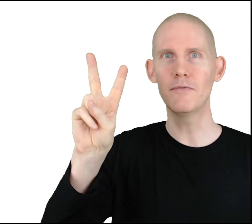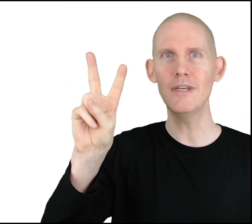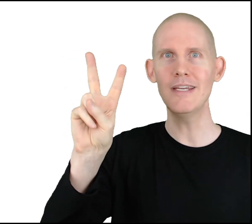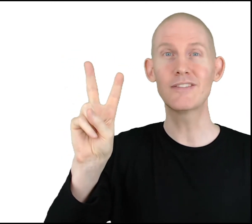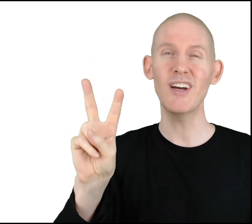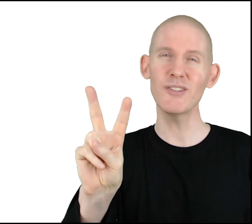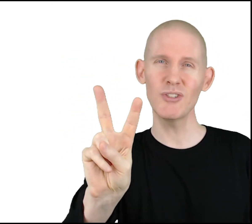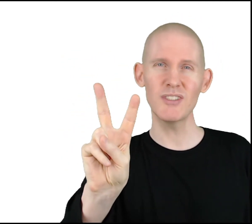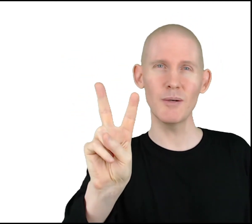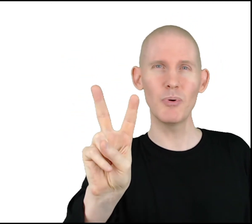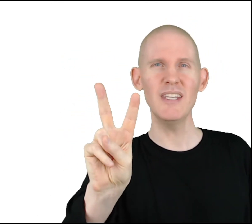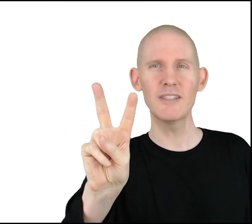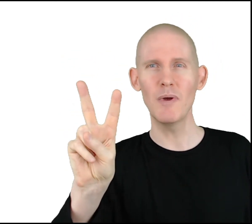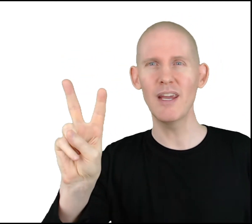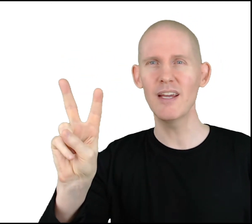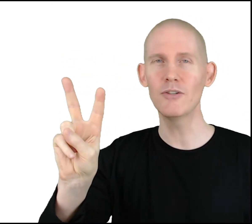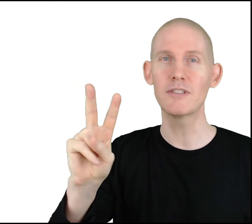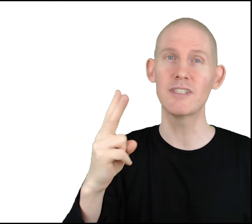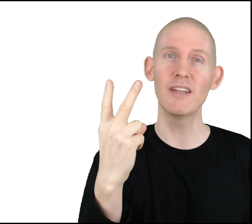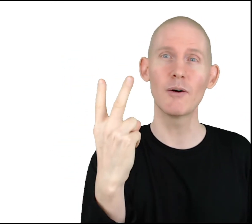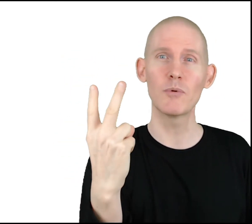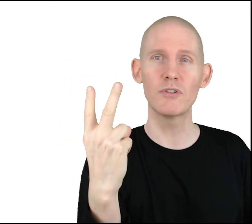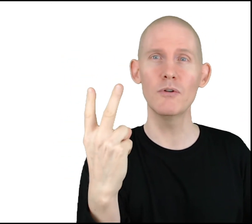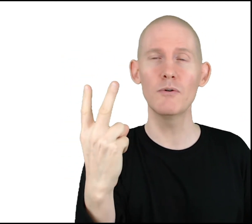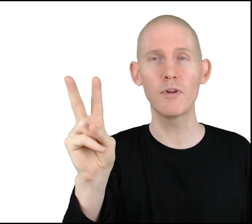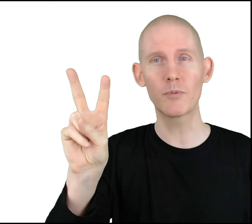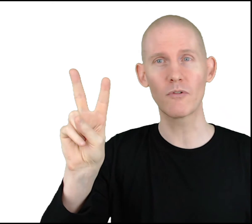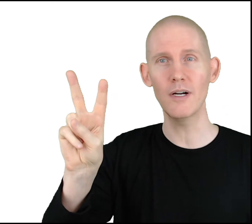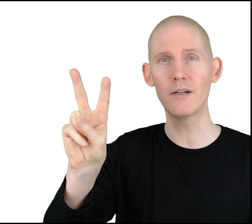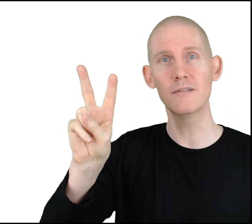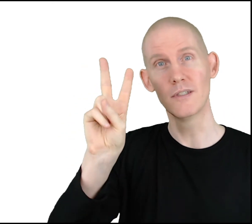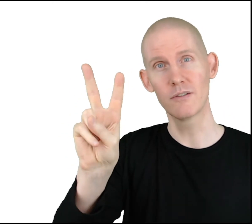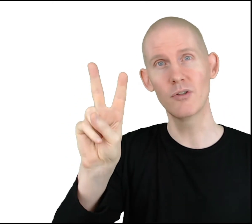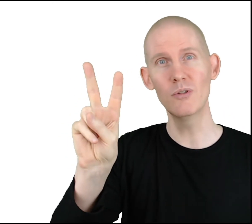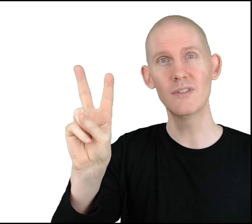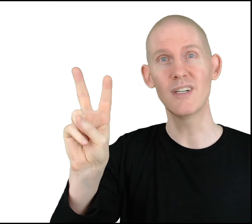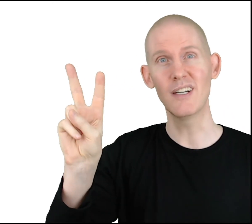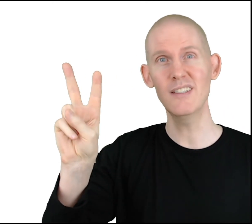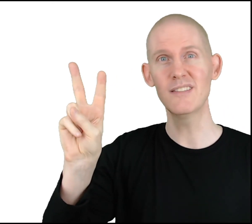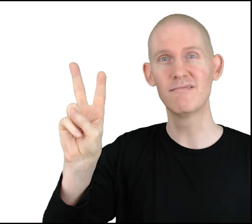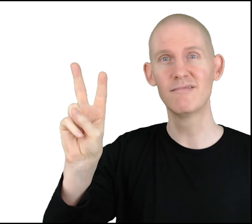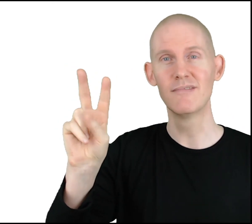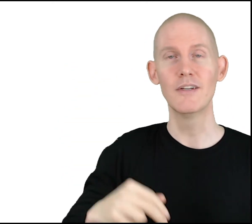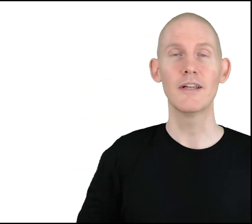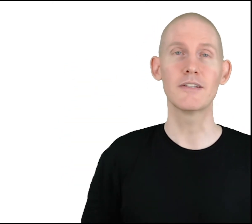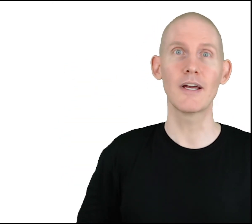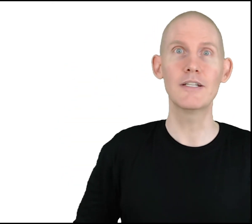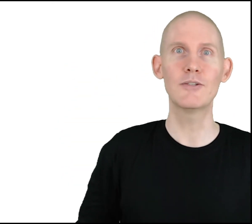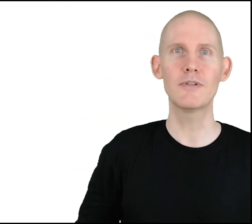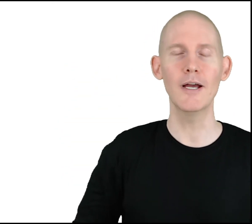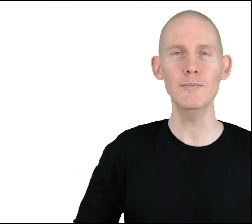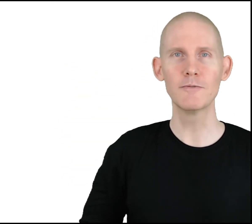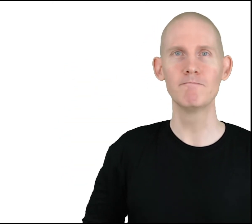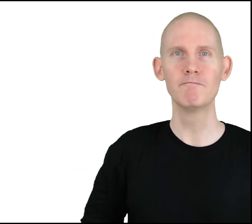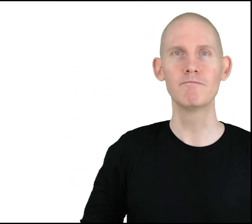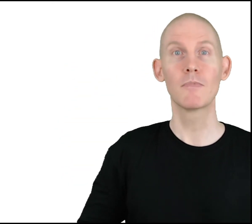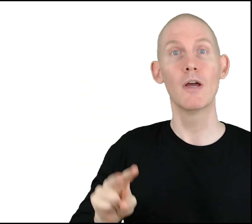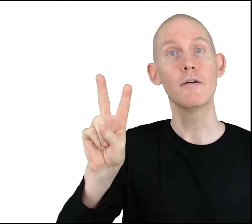V. It's also just a piece, man. You could say the number 2 flipped around, 2. Let's sign it 2 times.